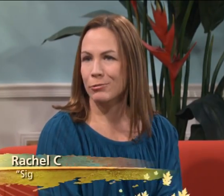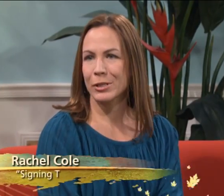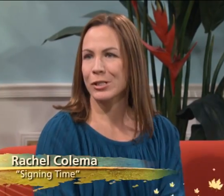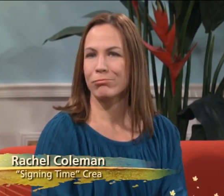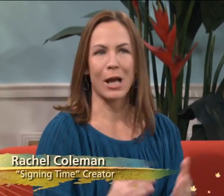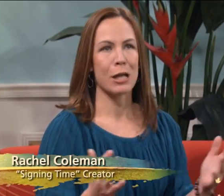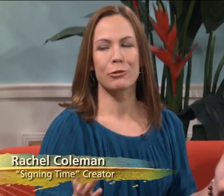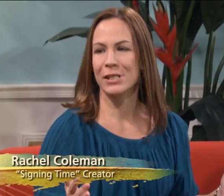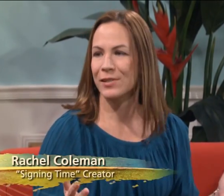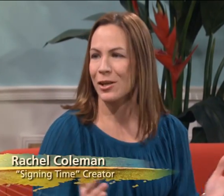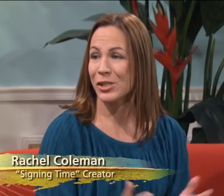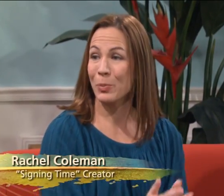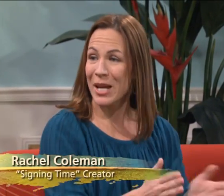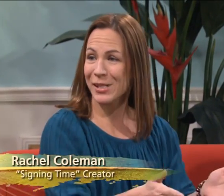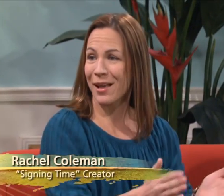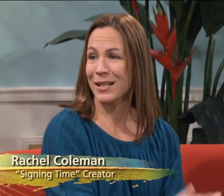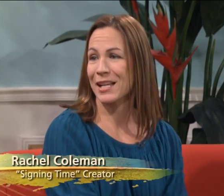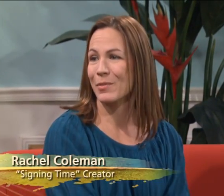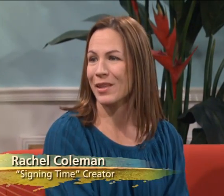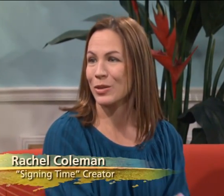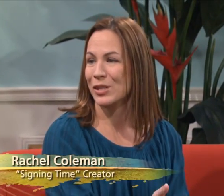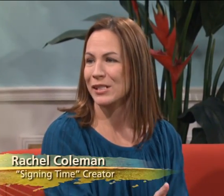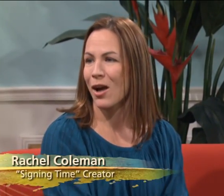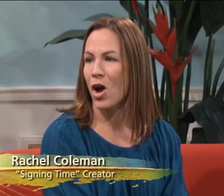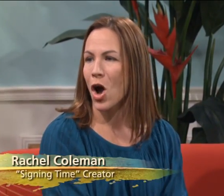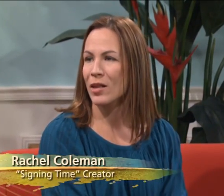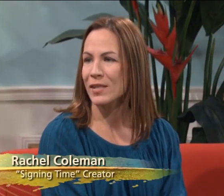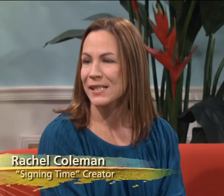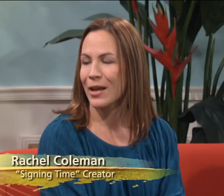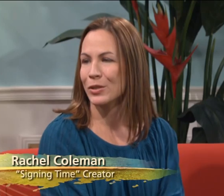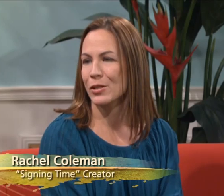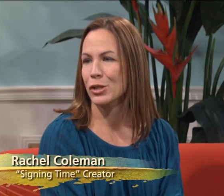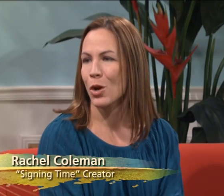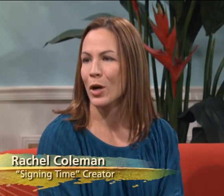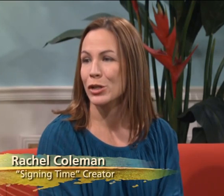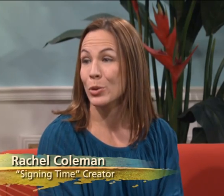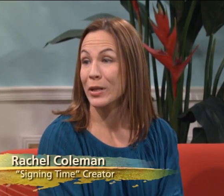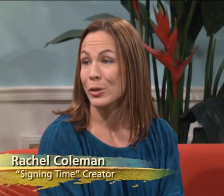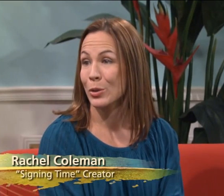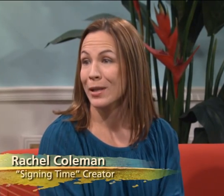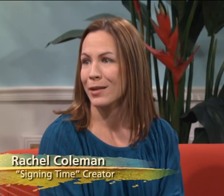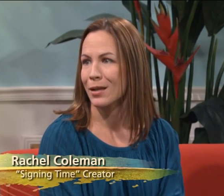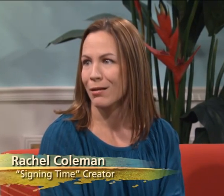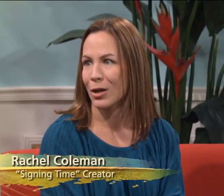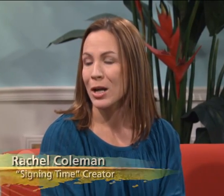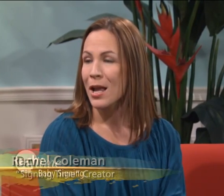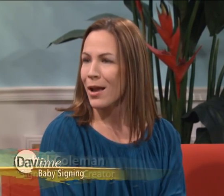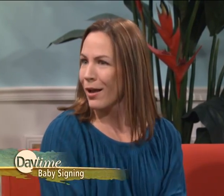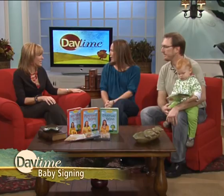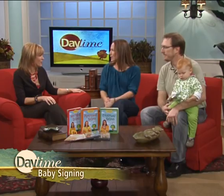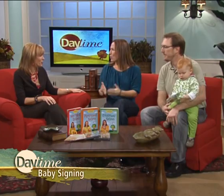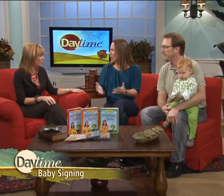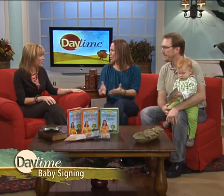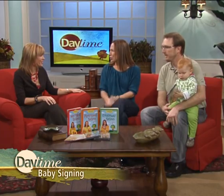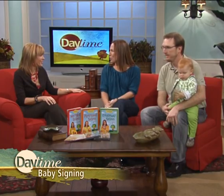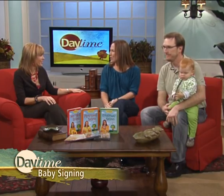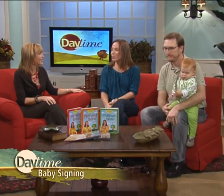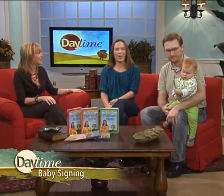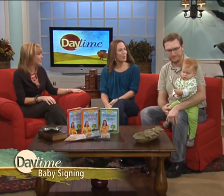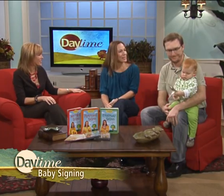which is hundreds of songs. So, baby signing time that you just saw, all of the signers in the show are two years old and younger. Unbelievable. Because I wanted to show people babies